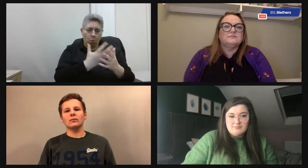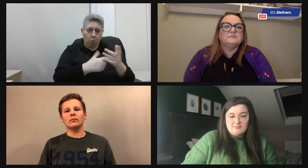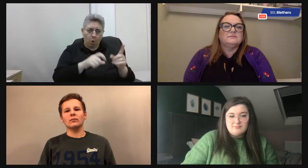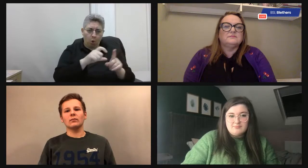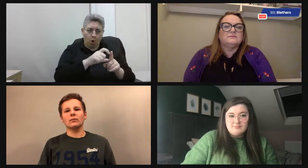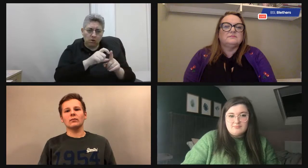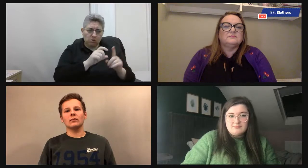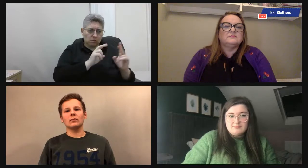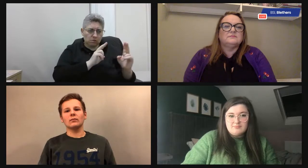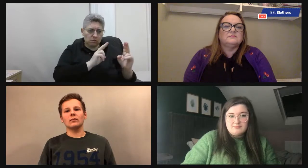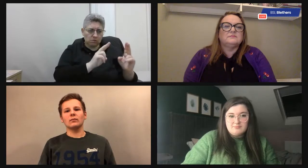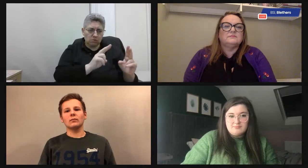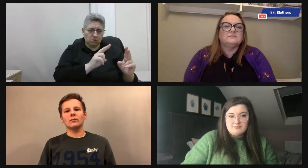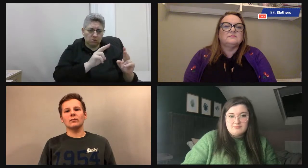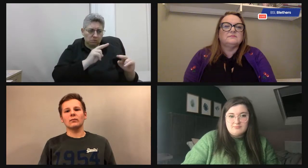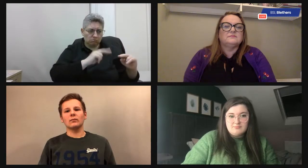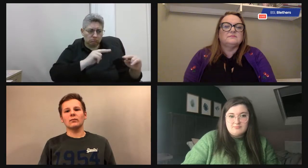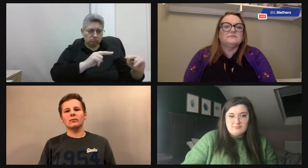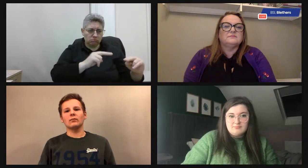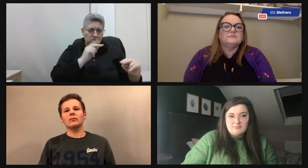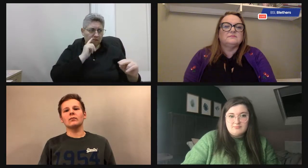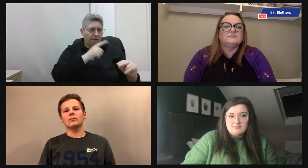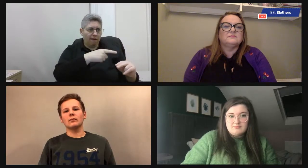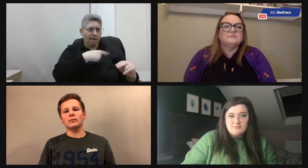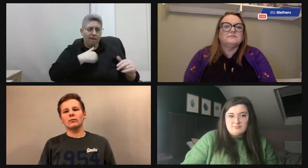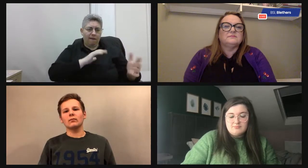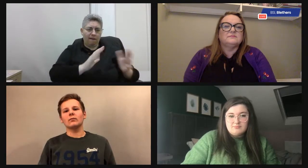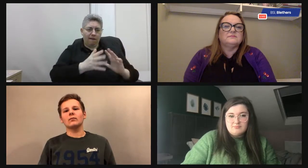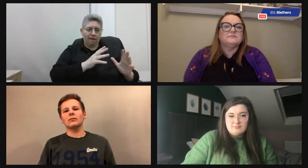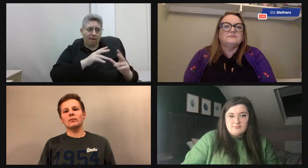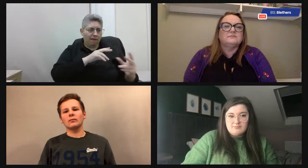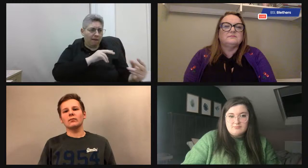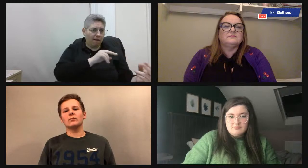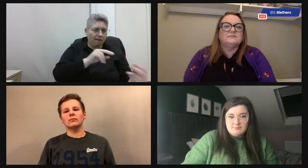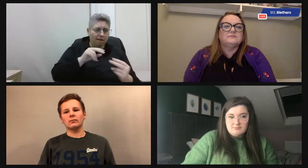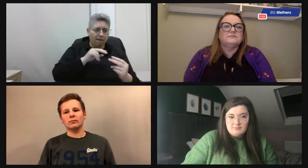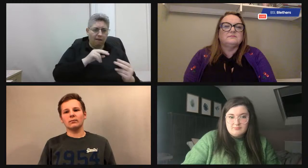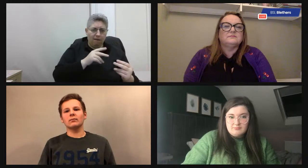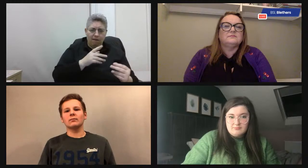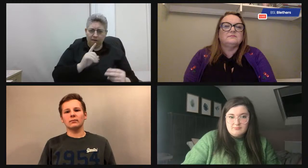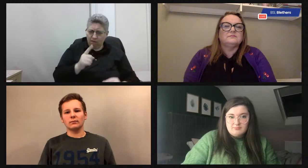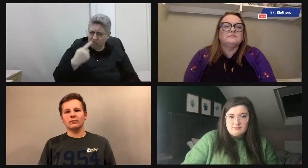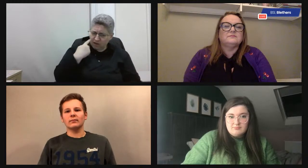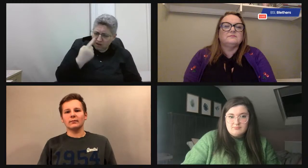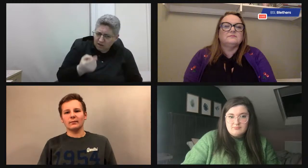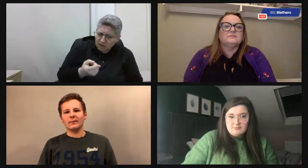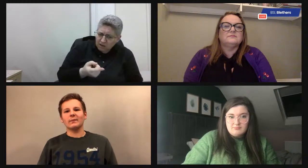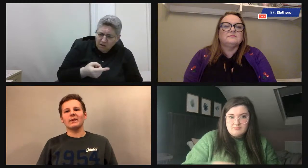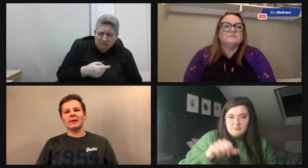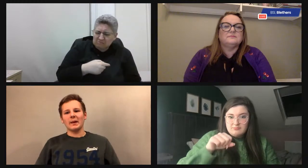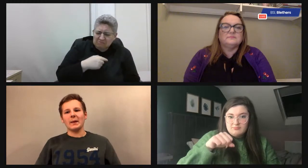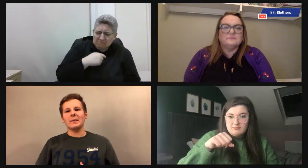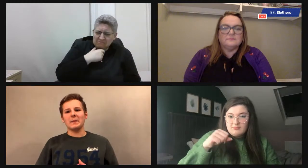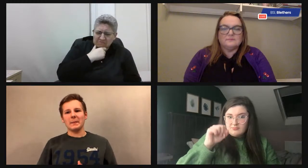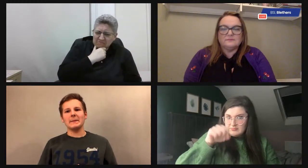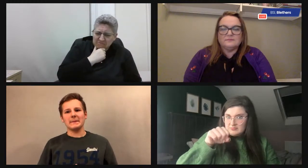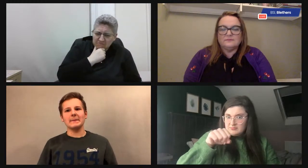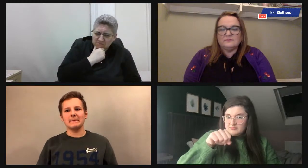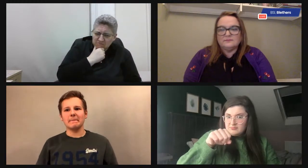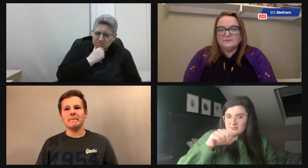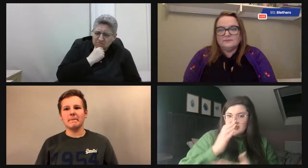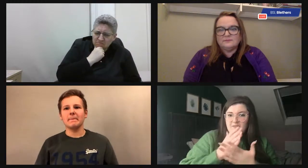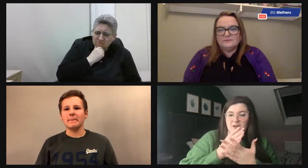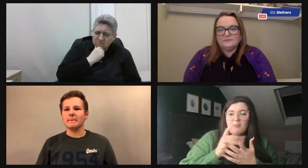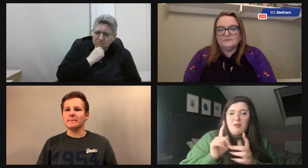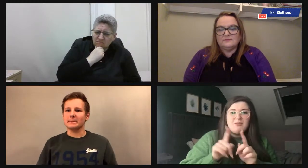So do you think deaf young people should have perhaps their own ward where everyone can sign with each other,